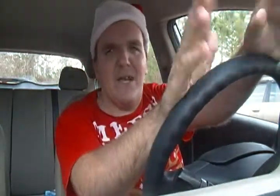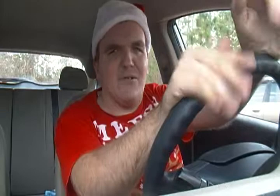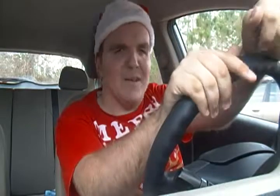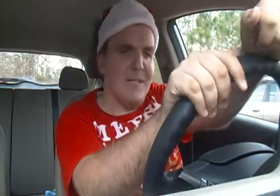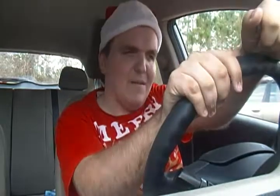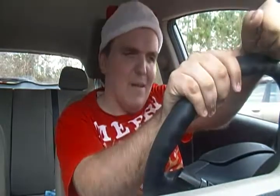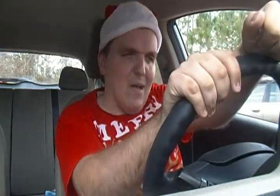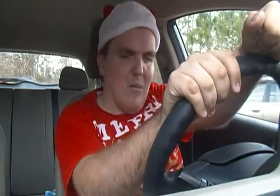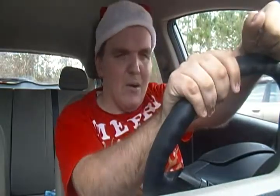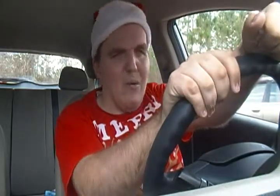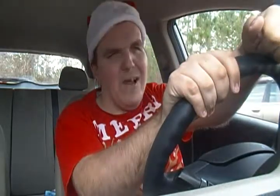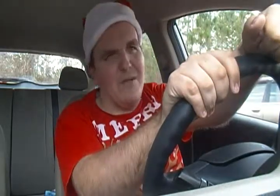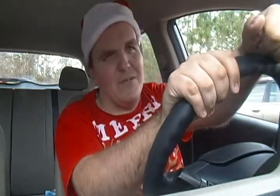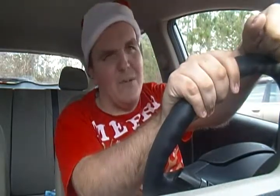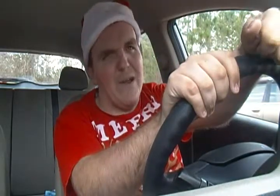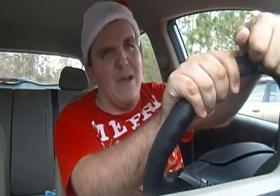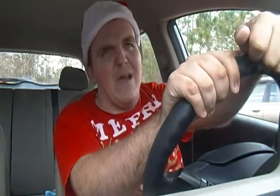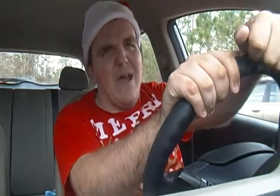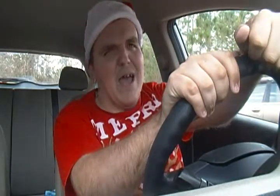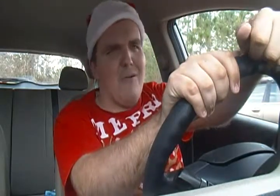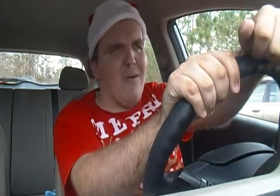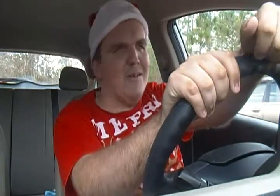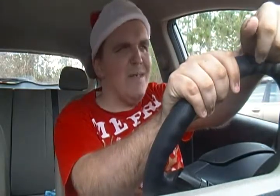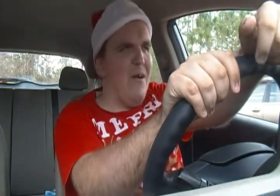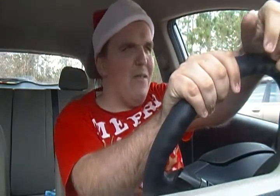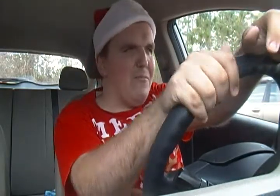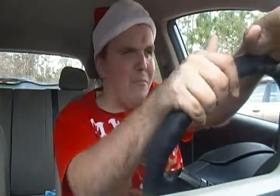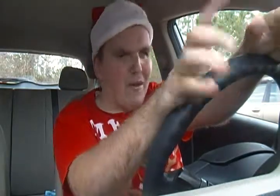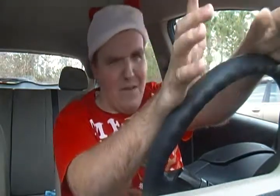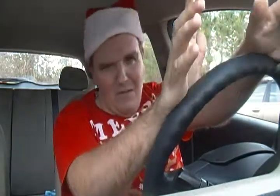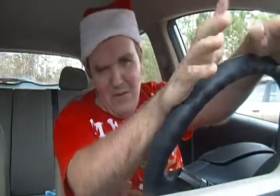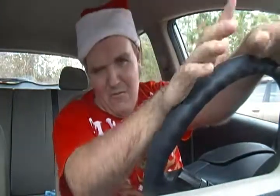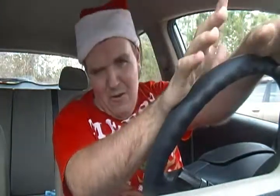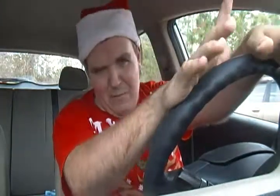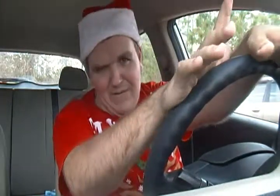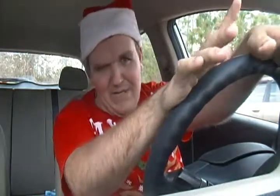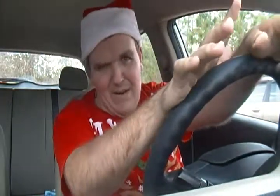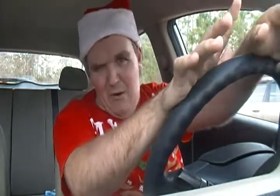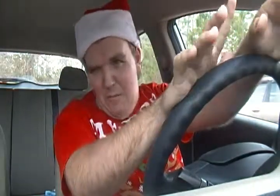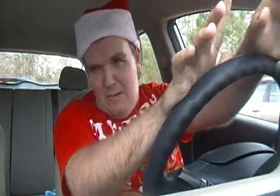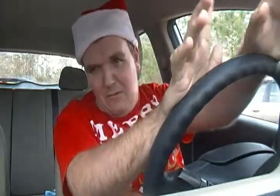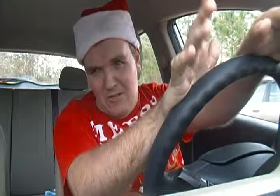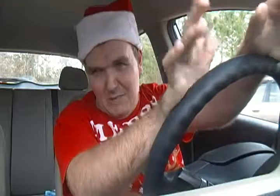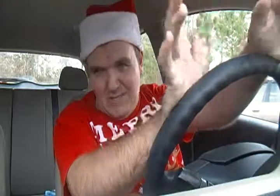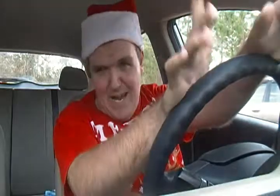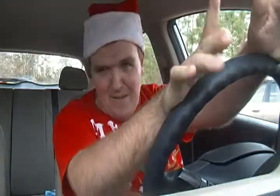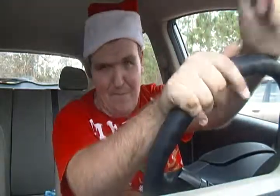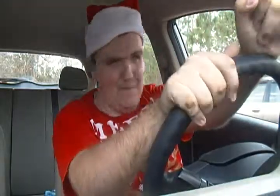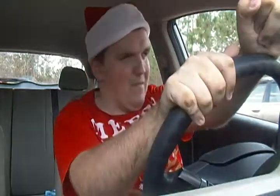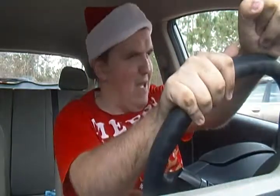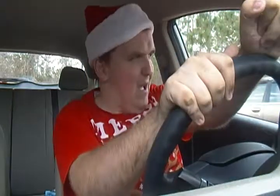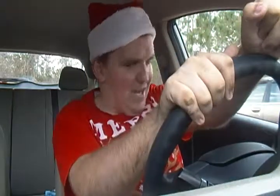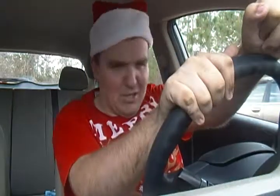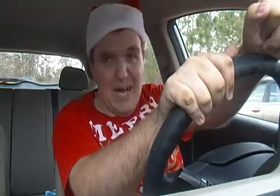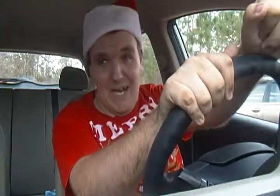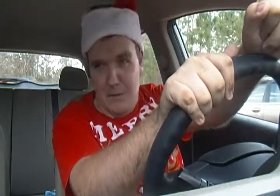get dressed we're going out to eat and where's the only one of the only real places that are open on christmas day a chinese